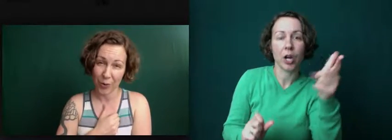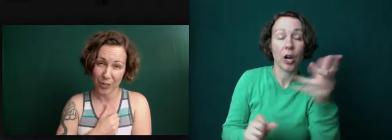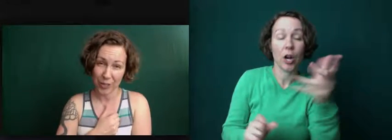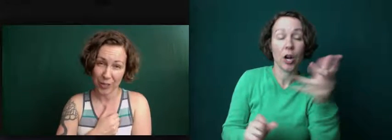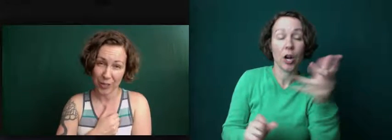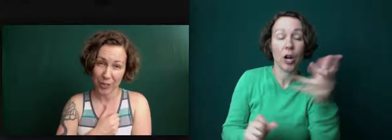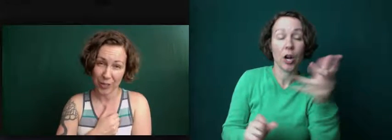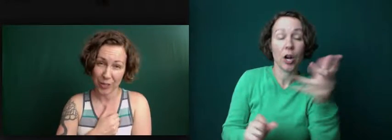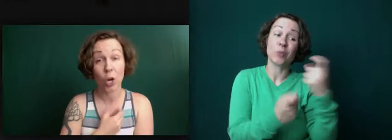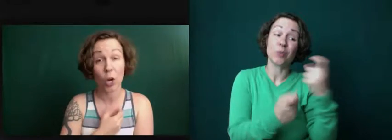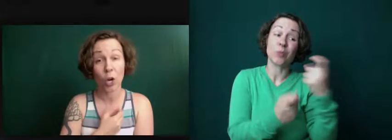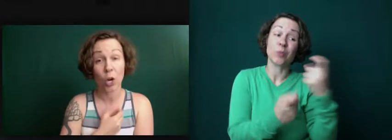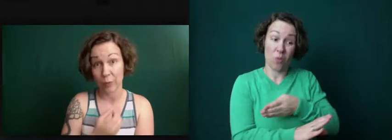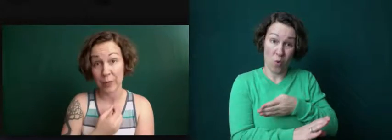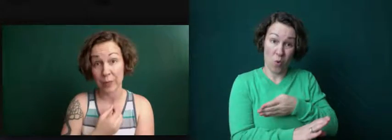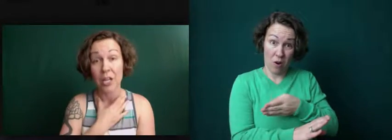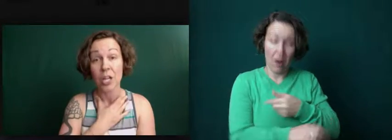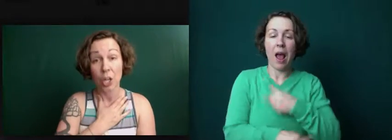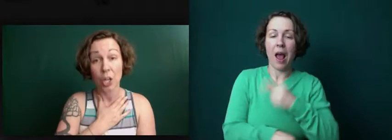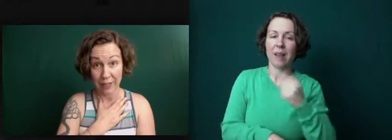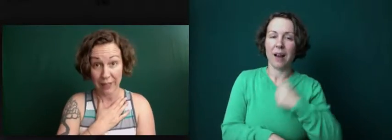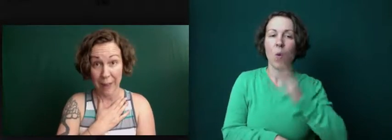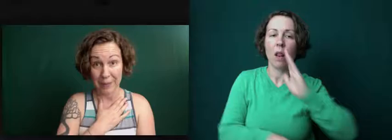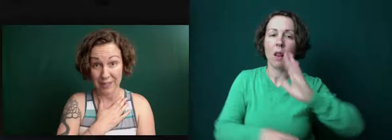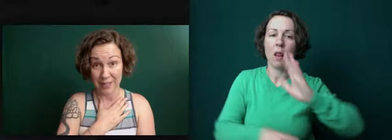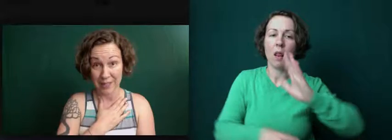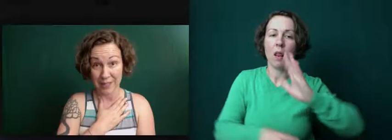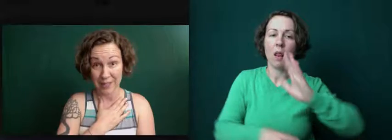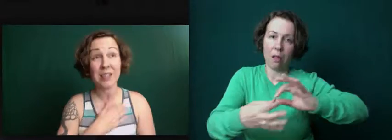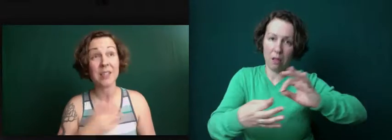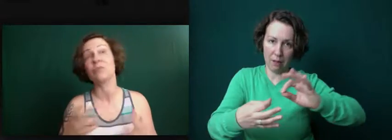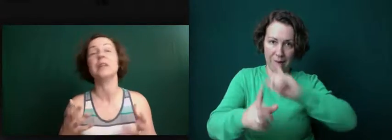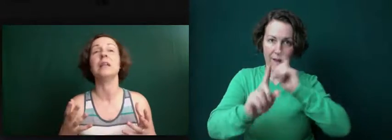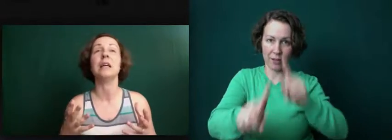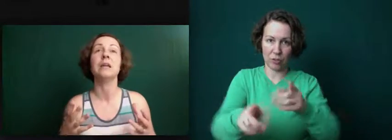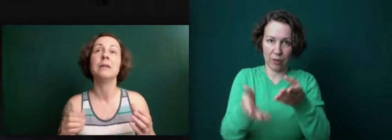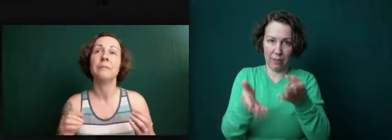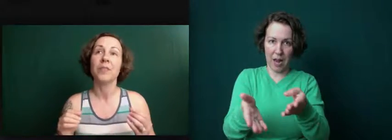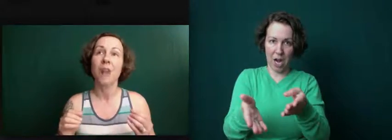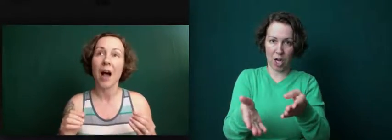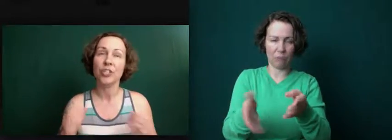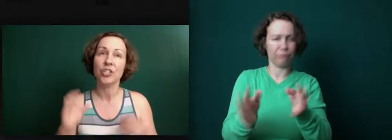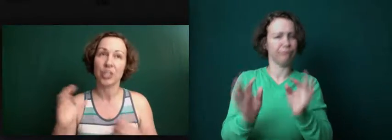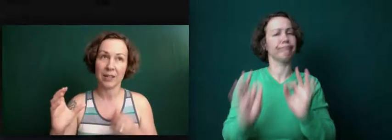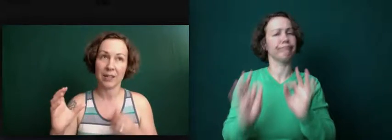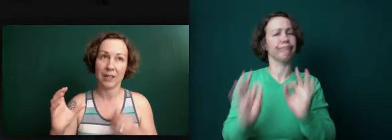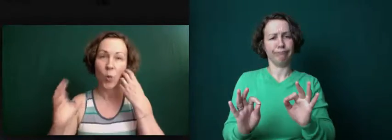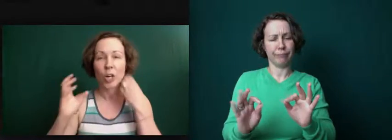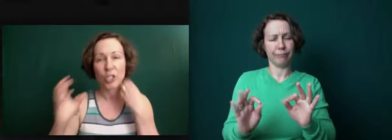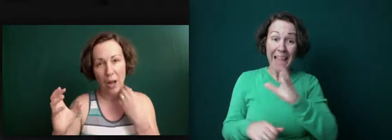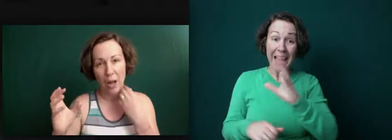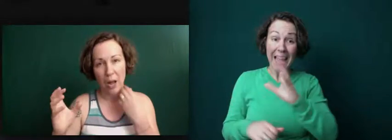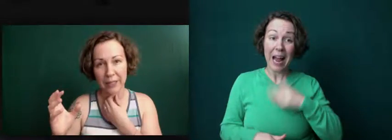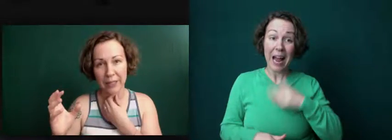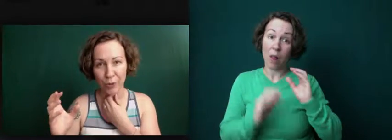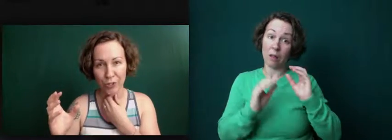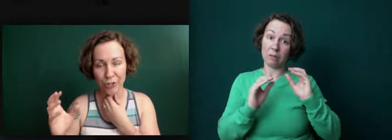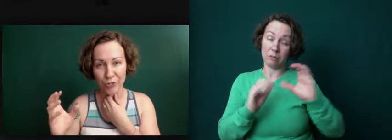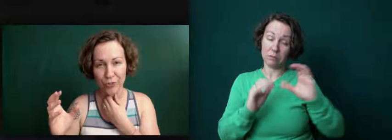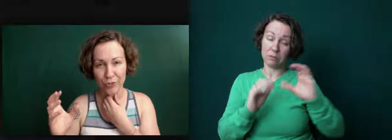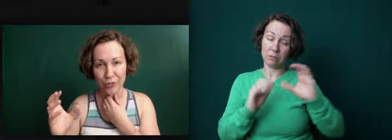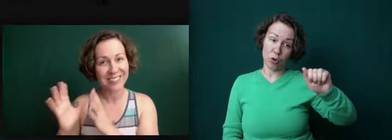you can get your questions answered. And coaching, there will be coaching that happens there too. So this is really not just a workshop